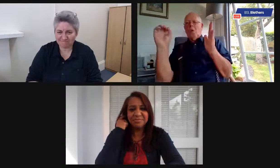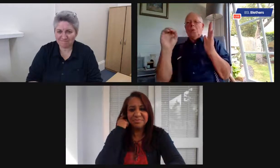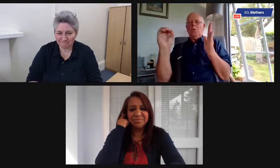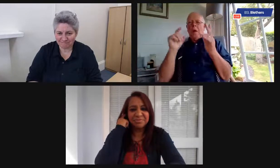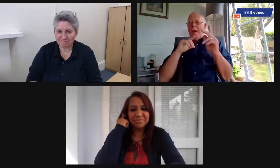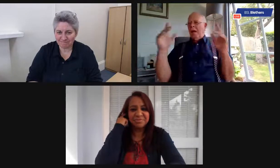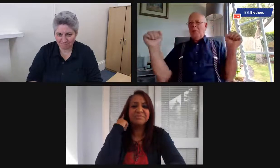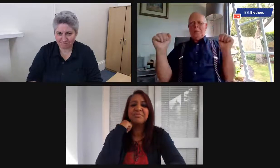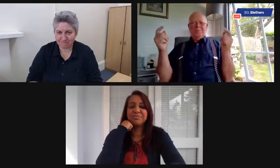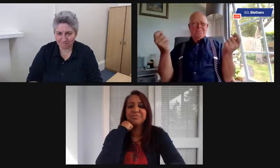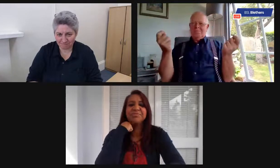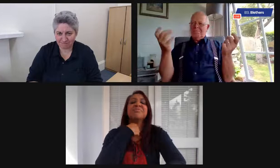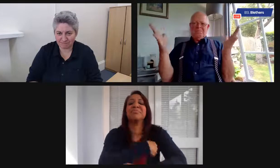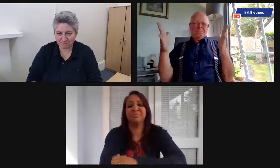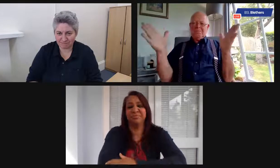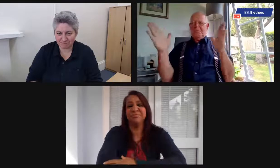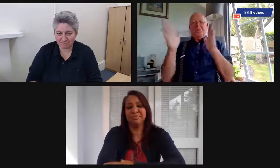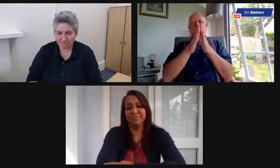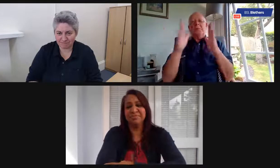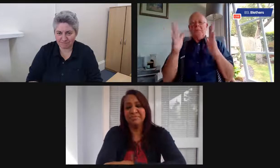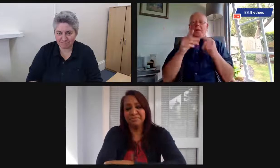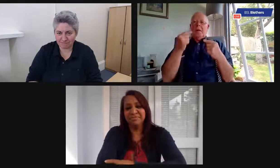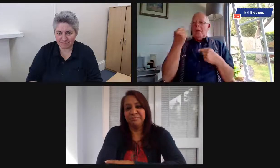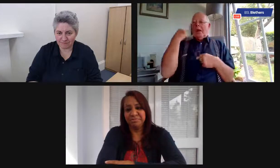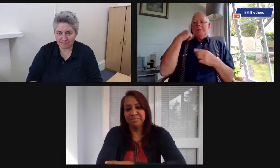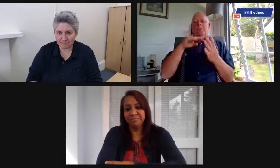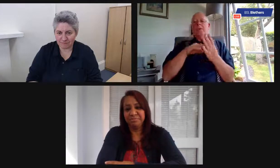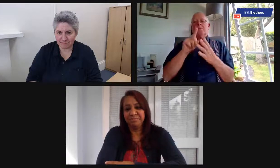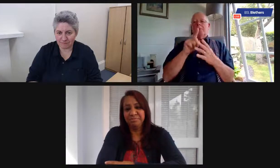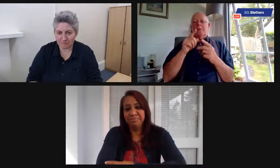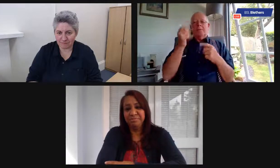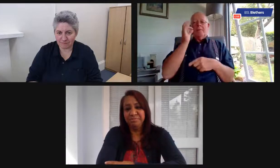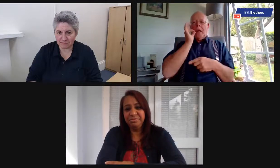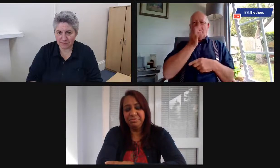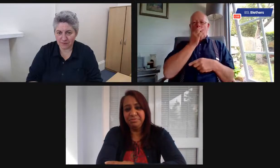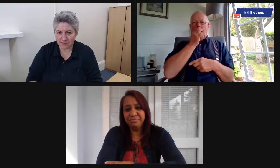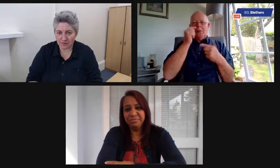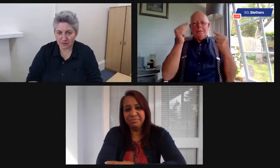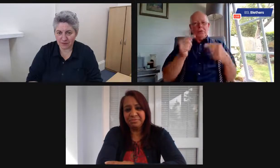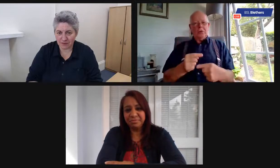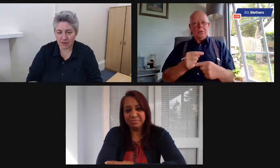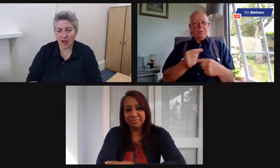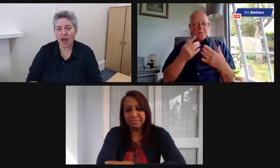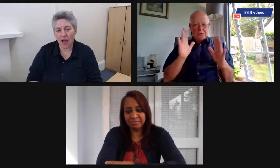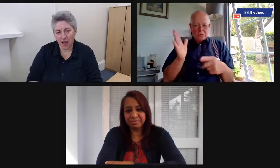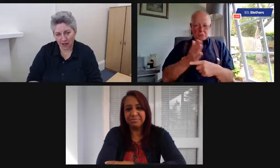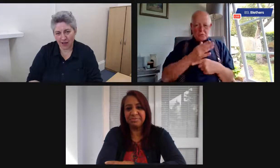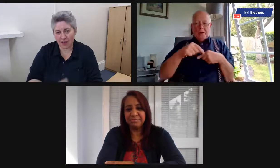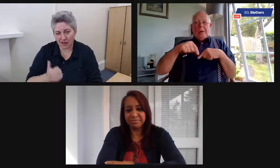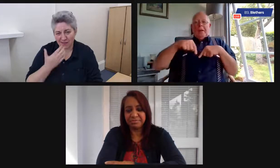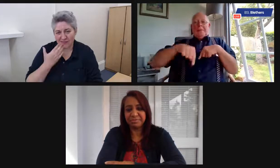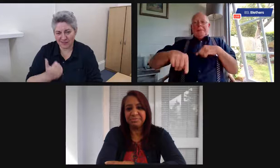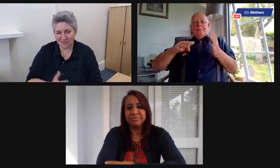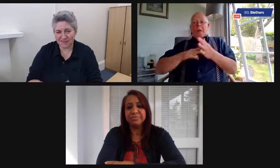Sometimes it gets a little delayed, you know, March tips into April or whatever, but we have a flower competition that's